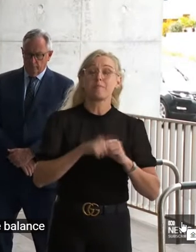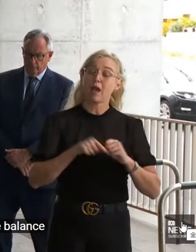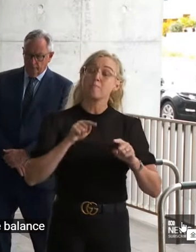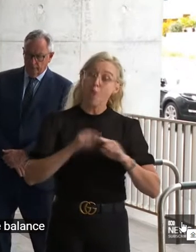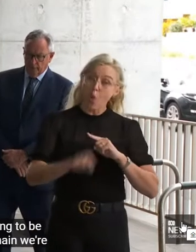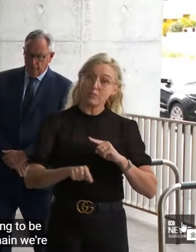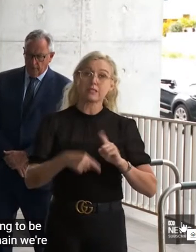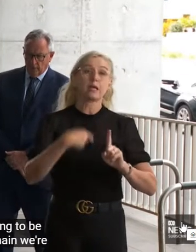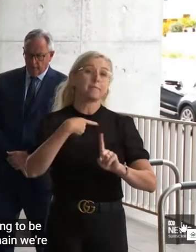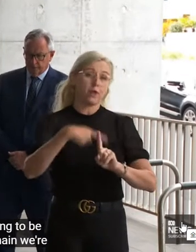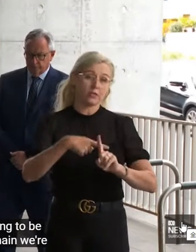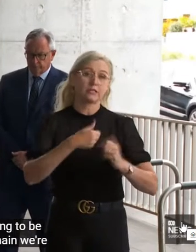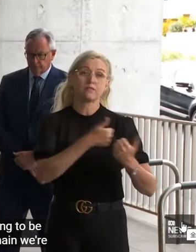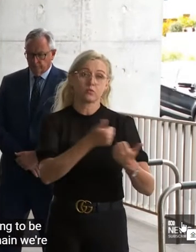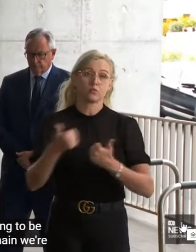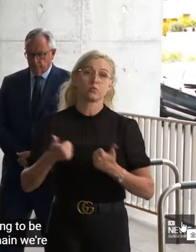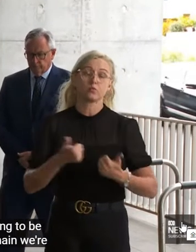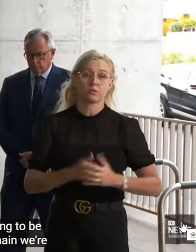position.